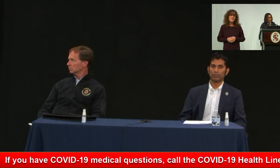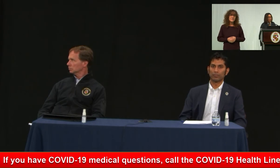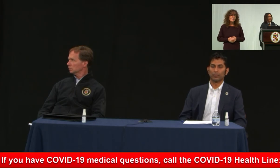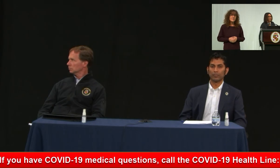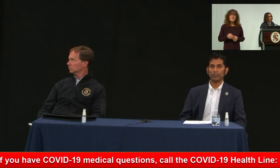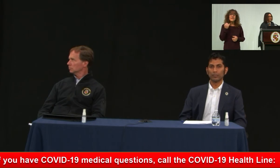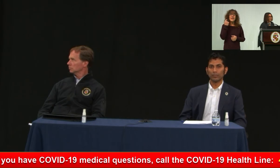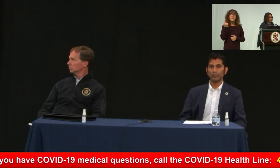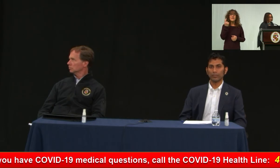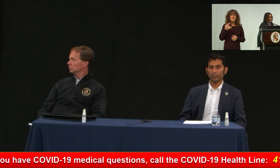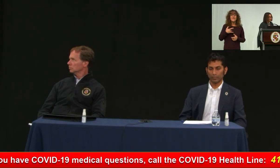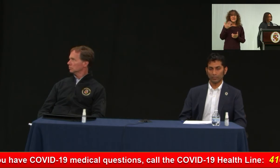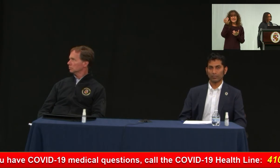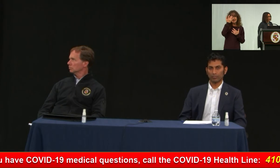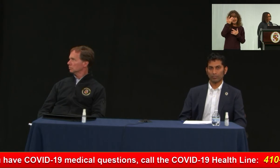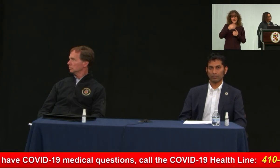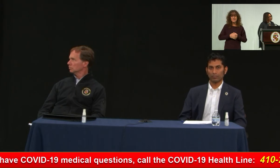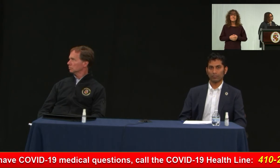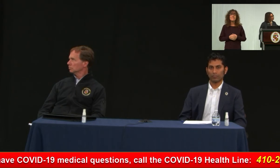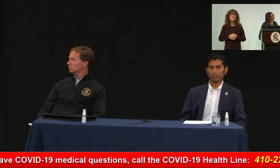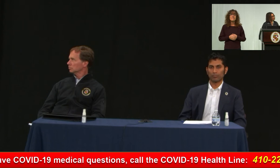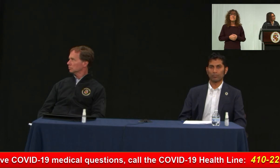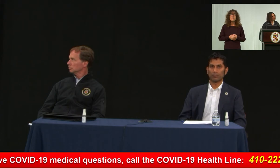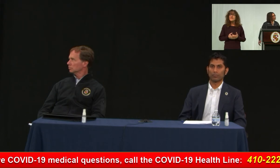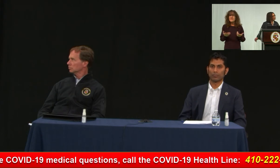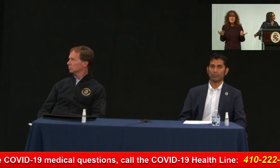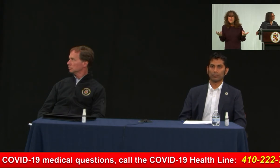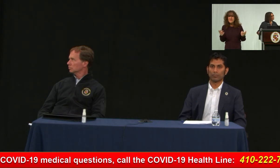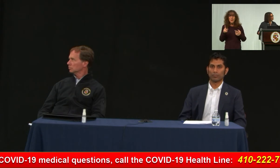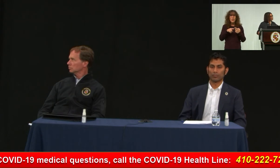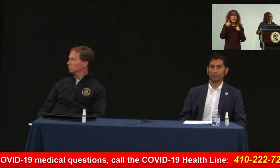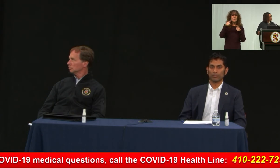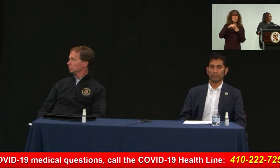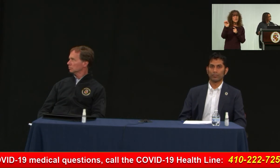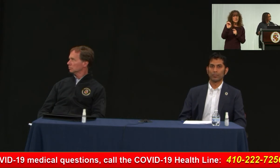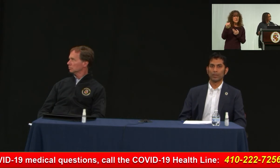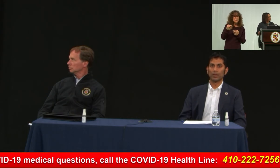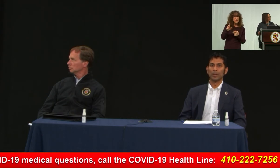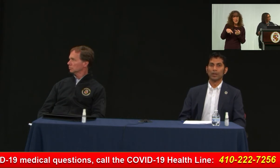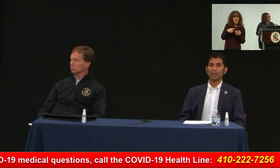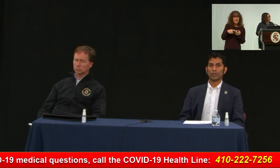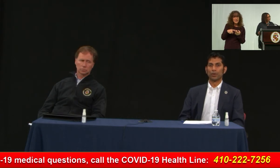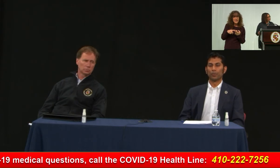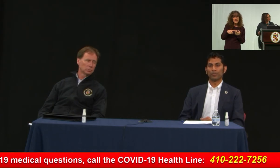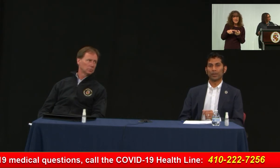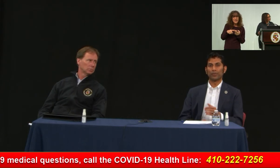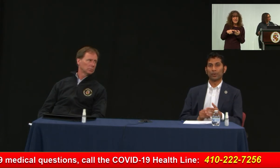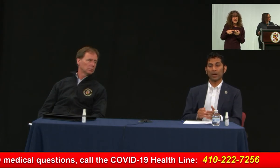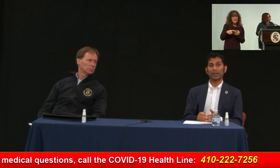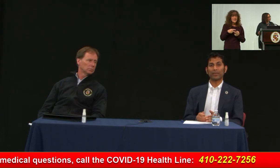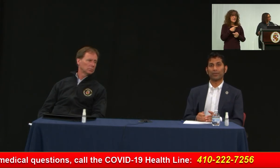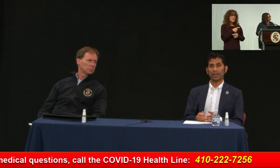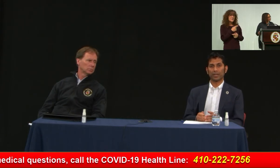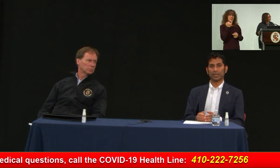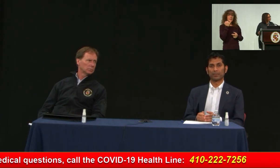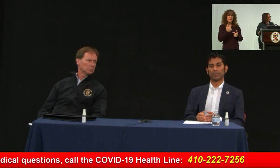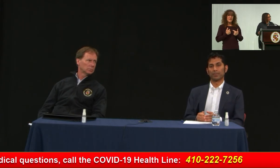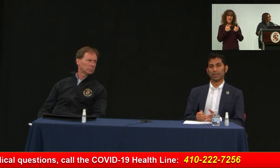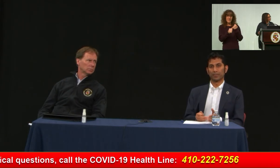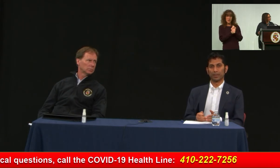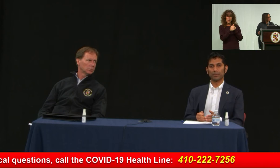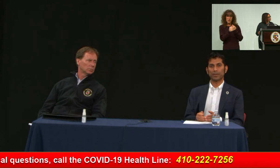So if someone is feeling sick, at what point should they go to the emergency room? So if you have